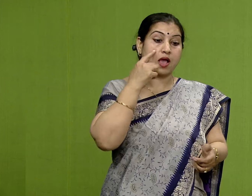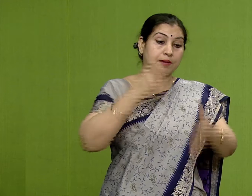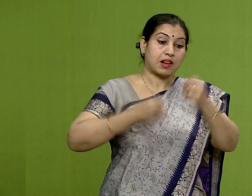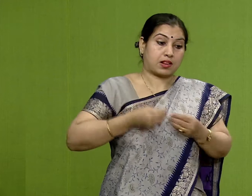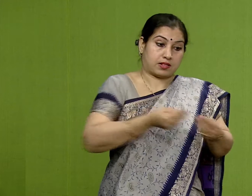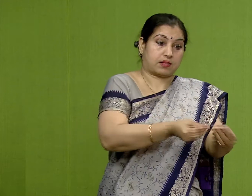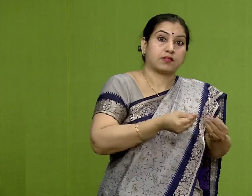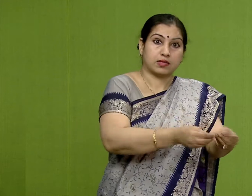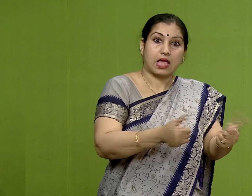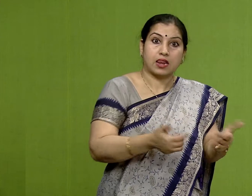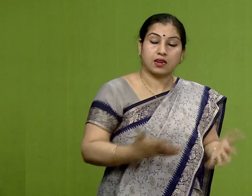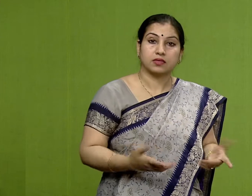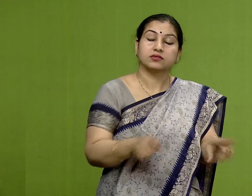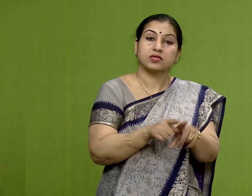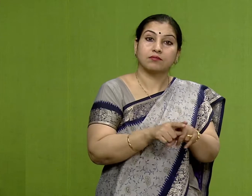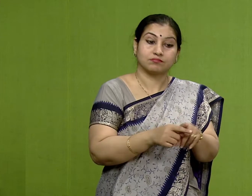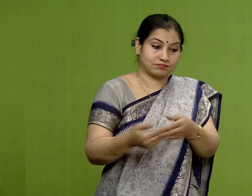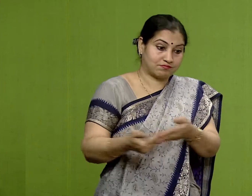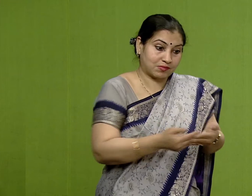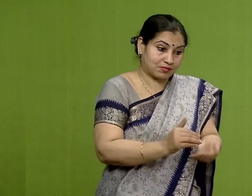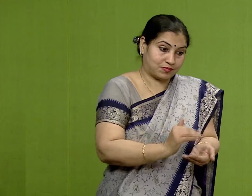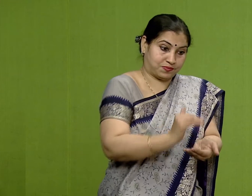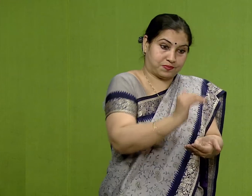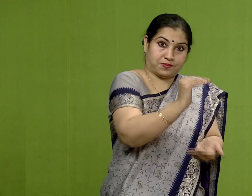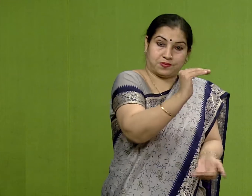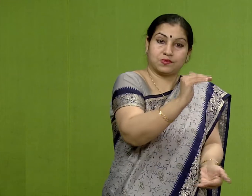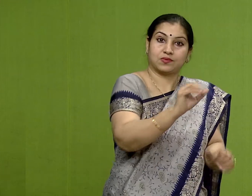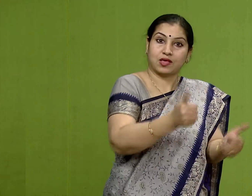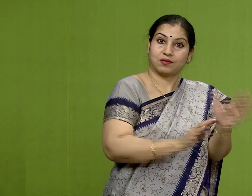for better growth and development of the baby.